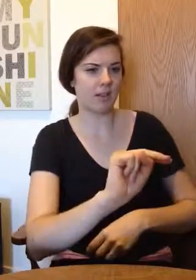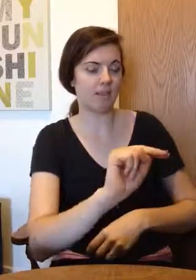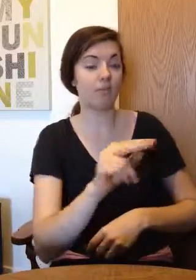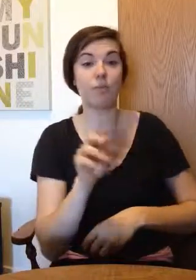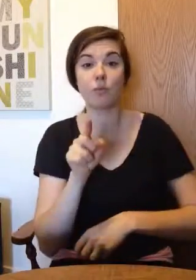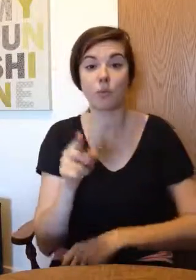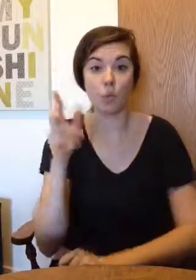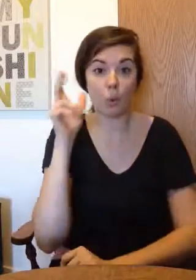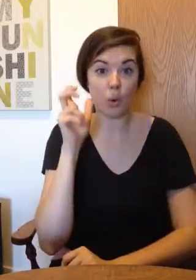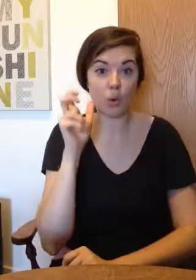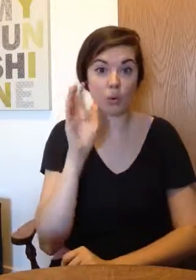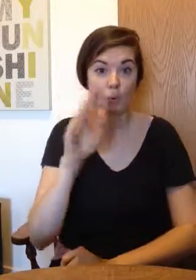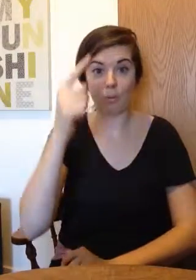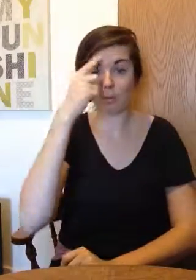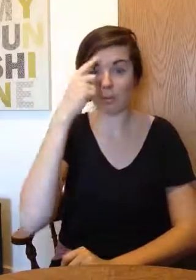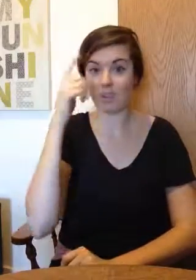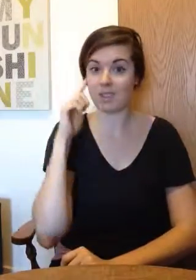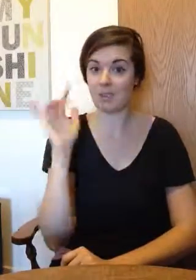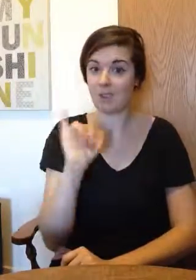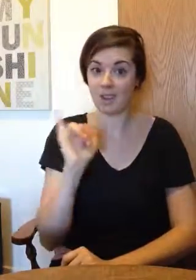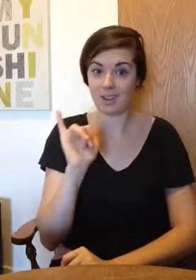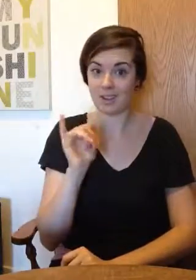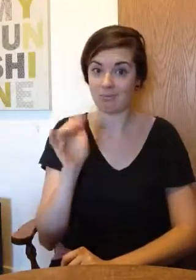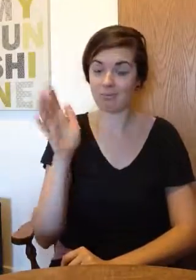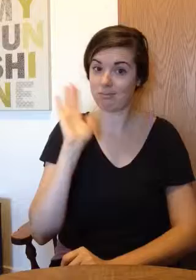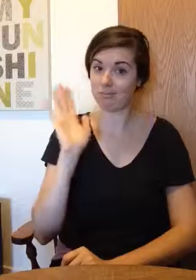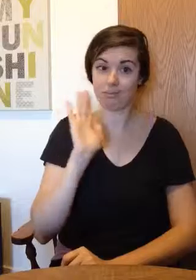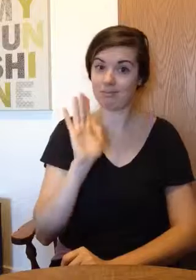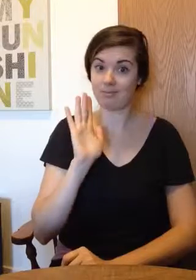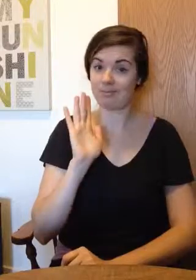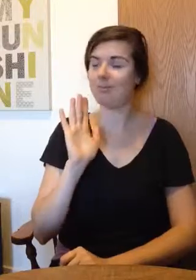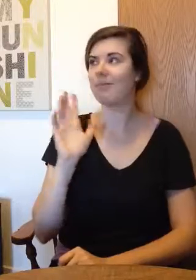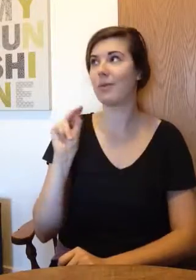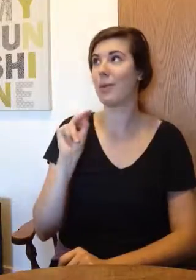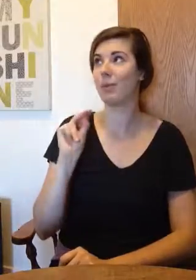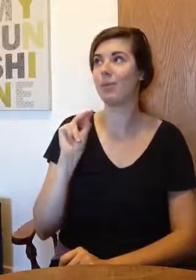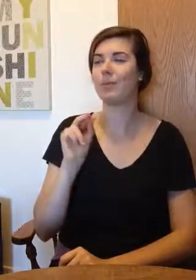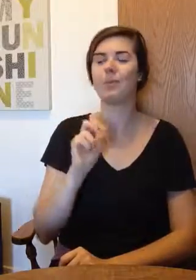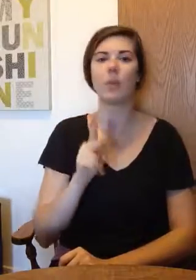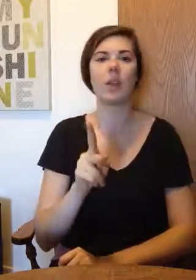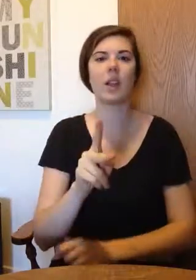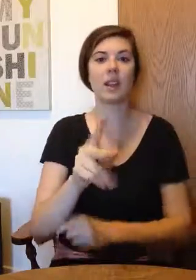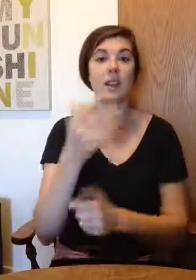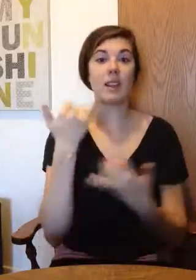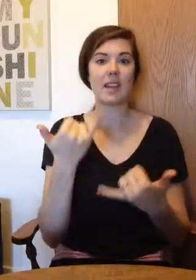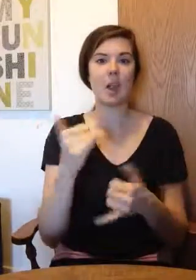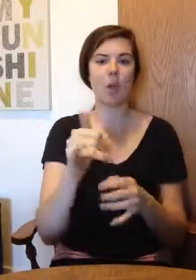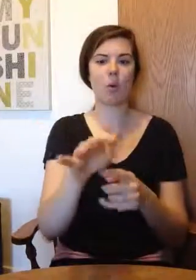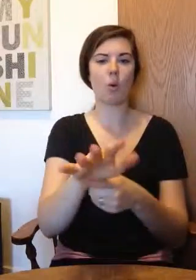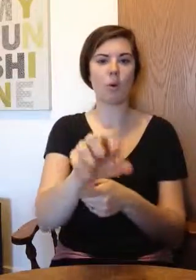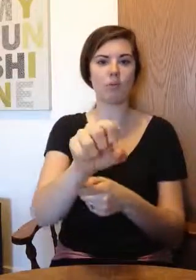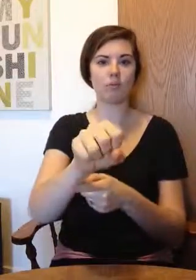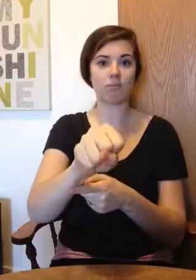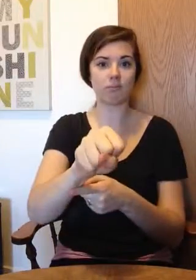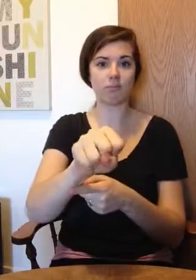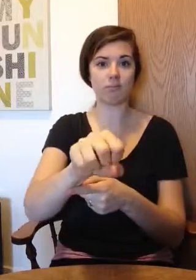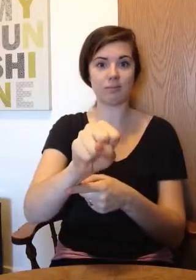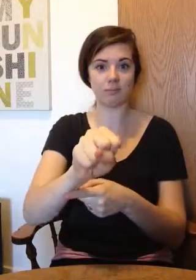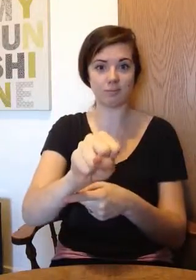ahead. Go ahead and squeeze your hand. All right, so what you're listening to, so this is your motor units that are happening